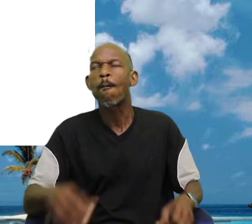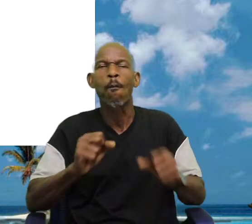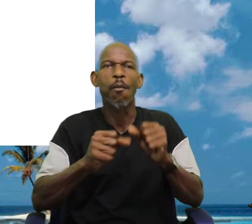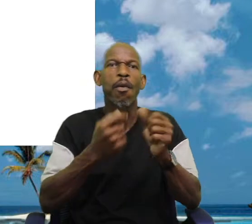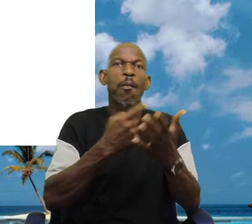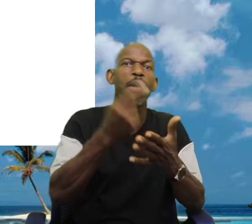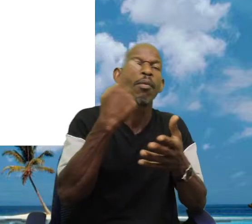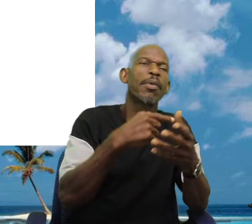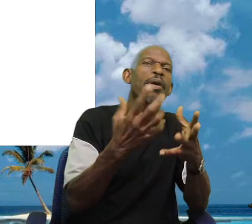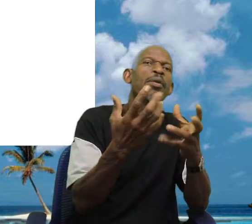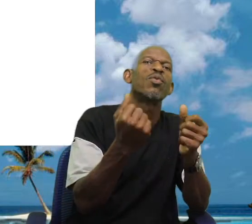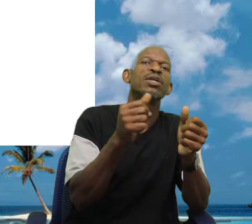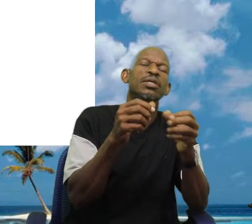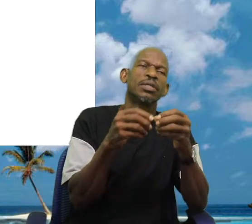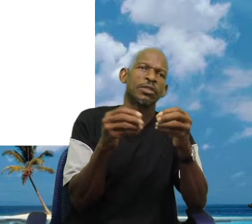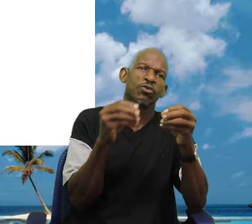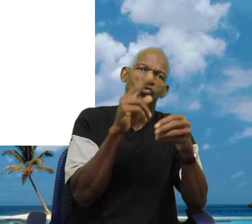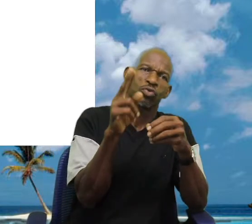the shoe.